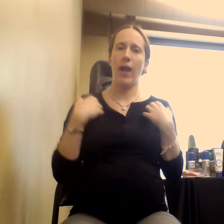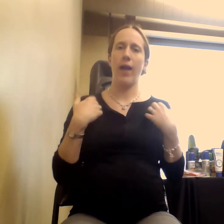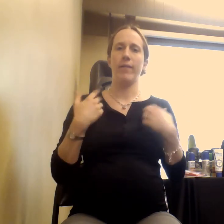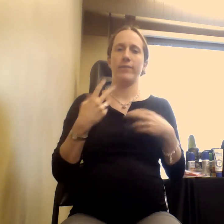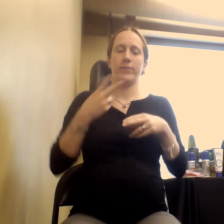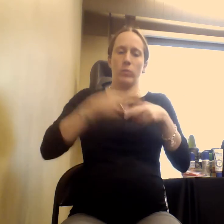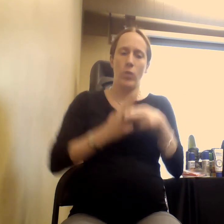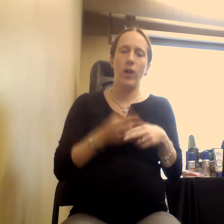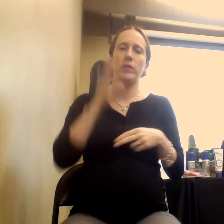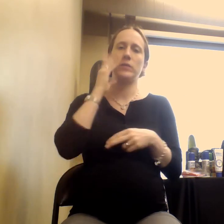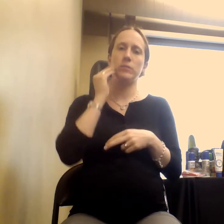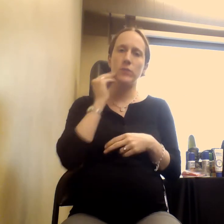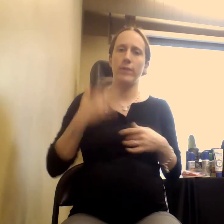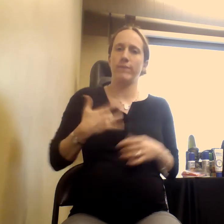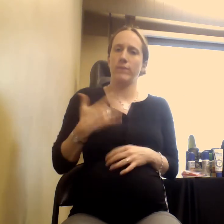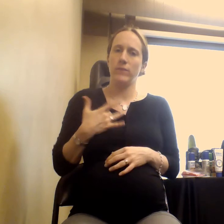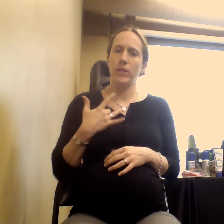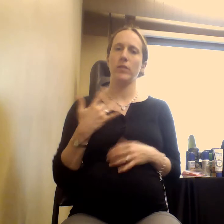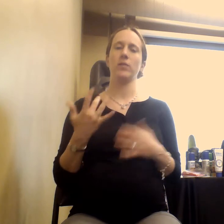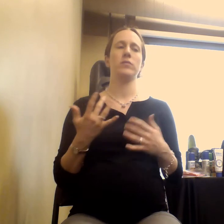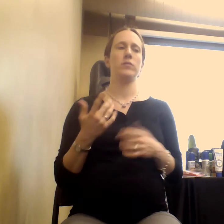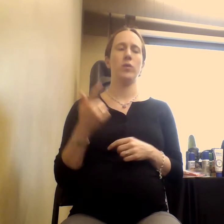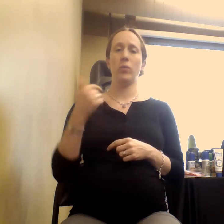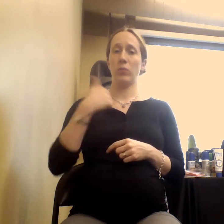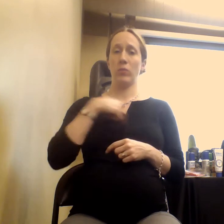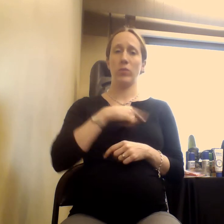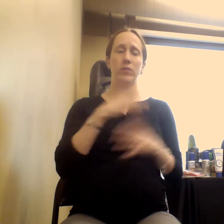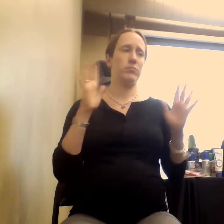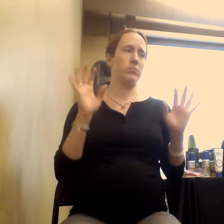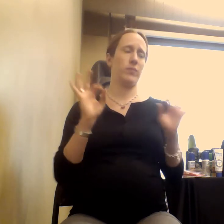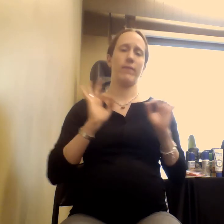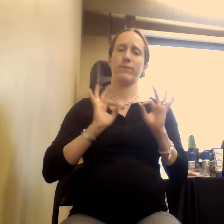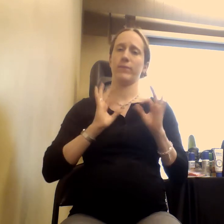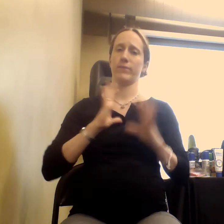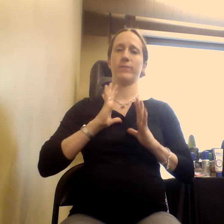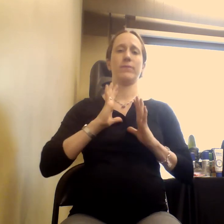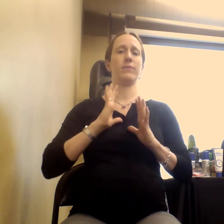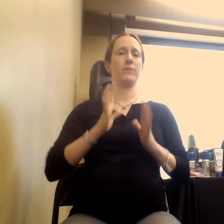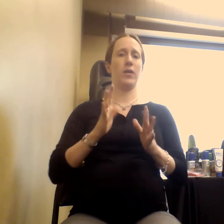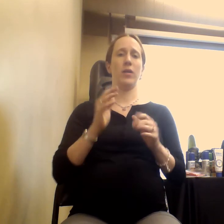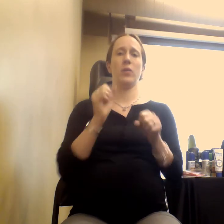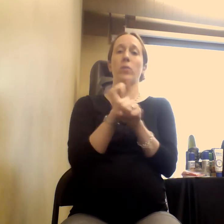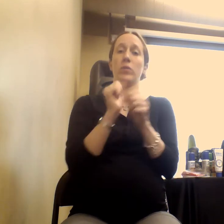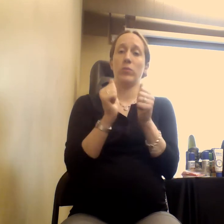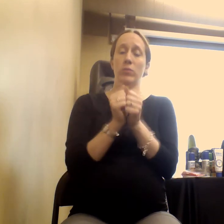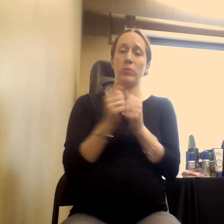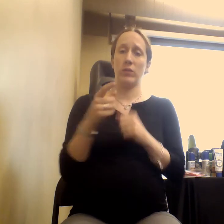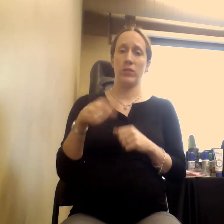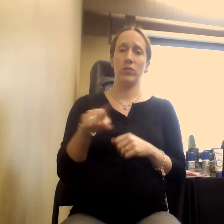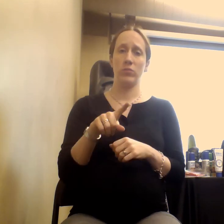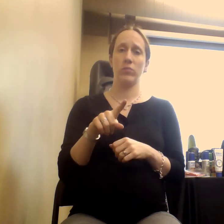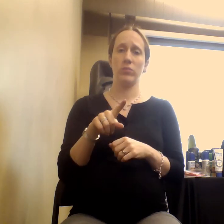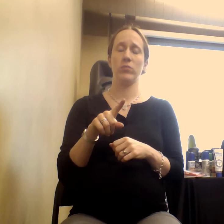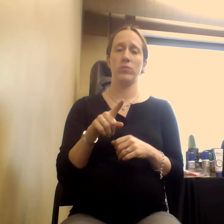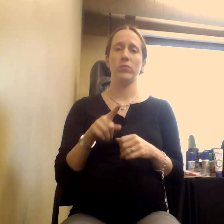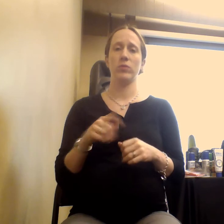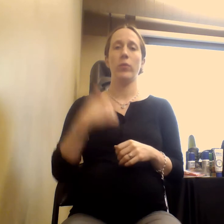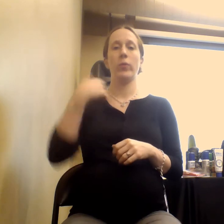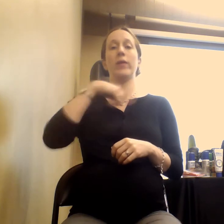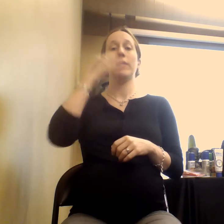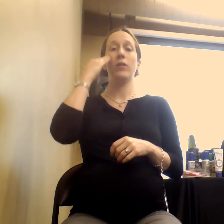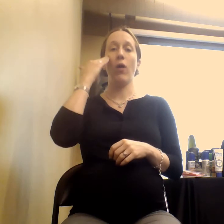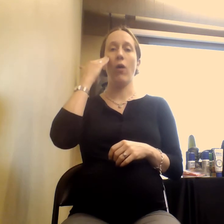problem with you guys doing that. We have no problem working with you guys for hours till we find the right boot. because we know what it feels like to have the right boot or